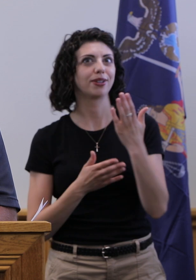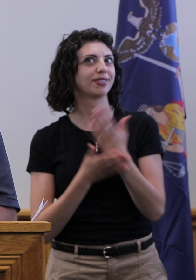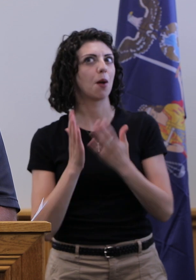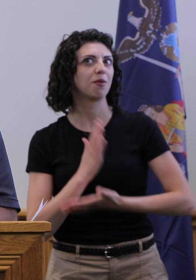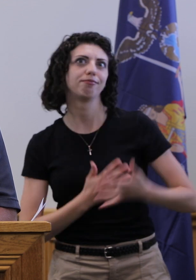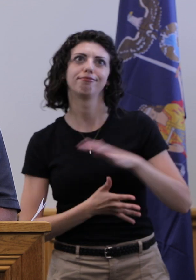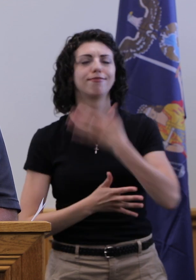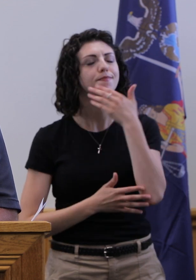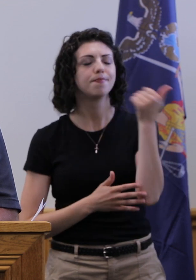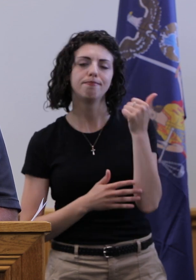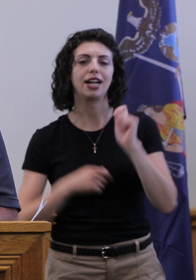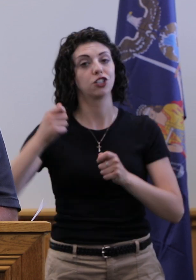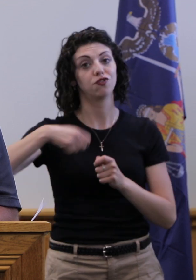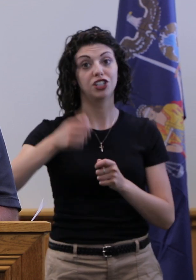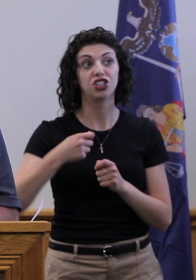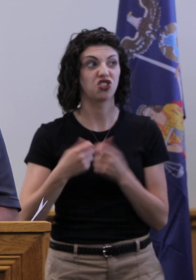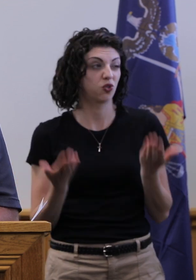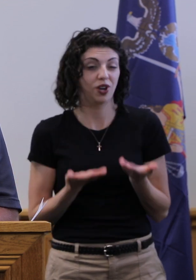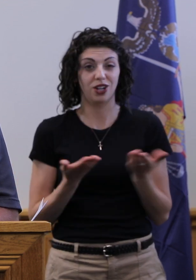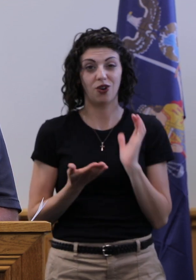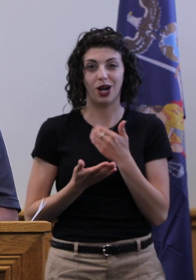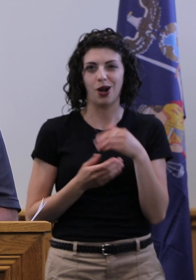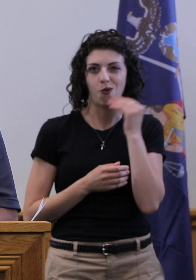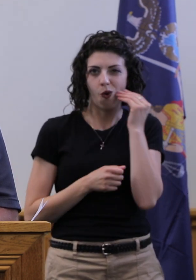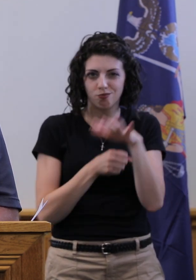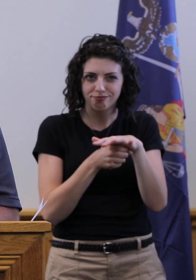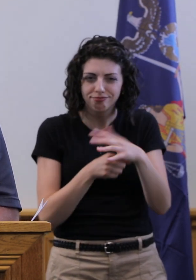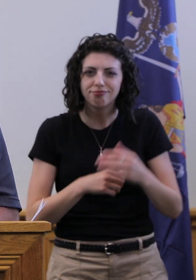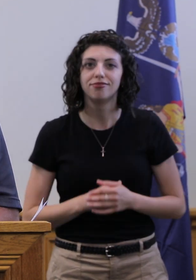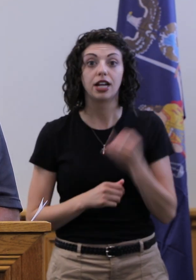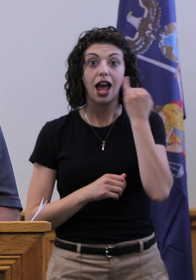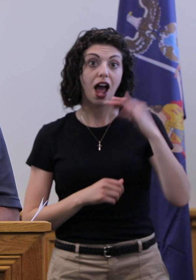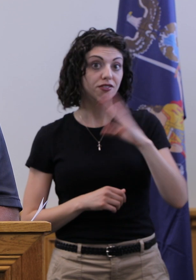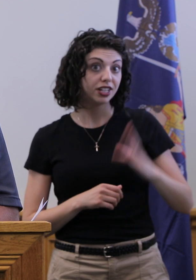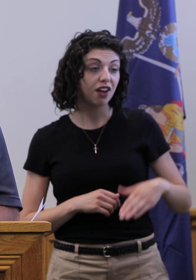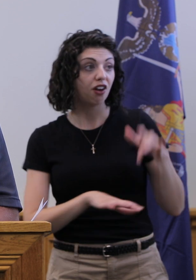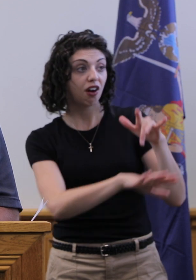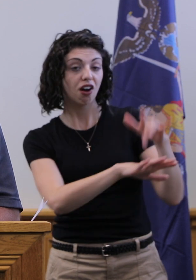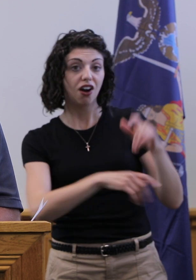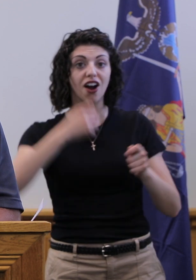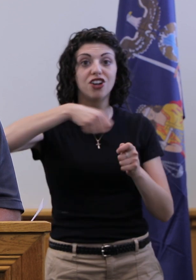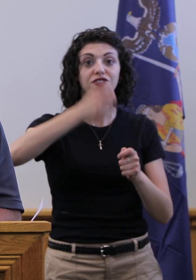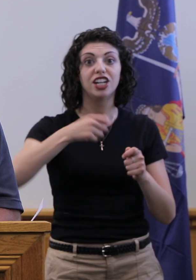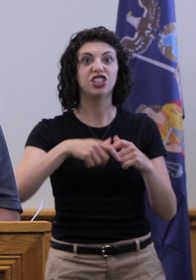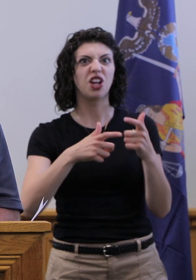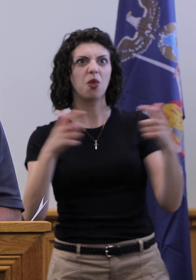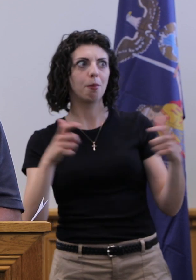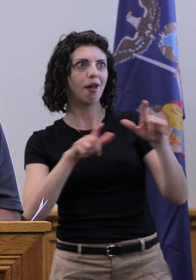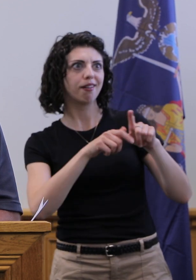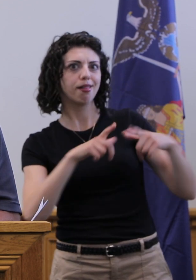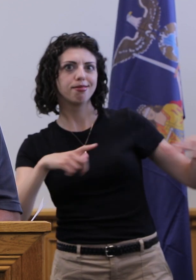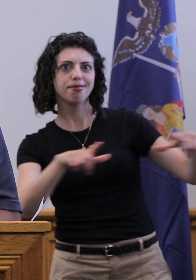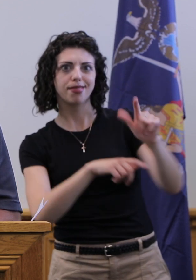best, right here in our own backyard. If you've never fished the big lake, I encourage you to gather a few friends and family and book a charter